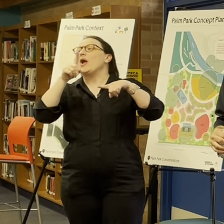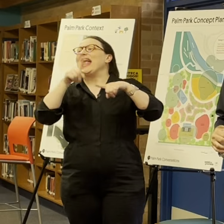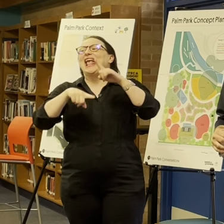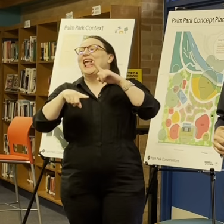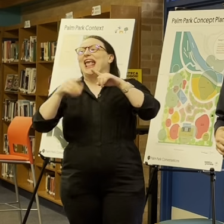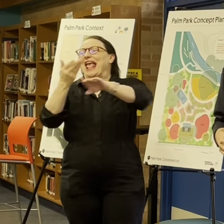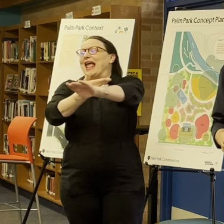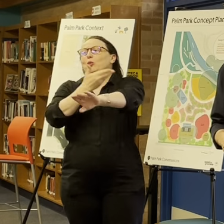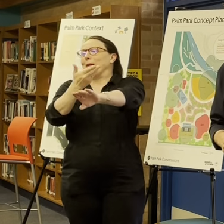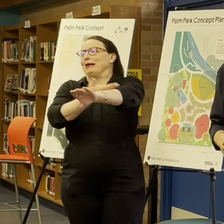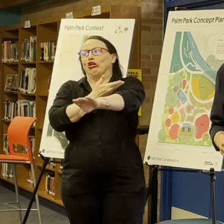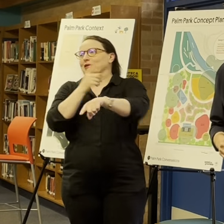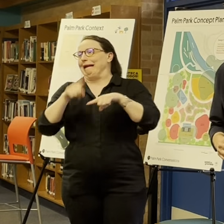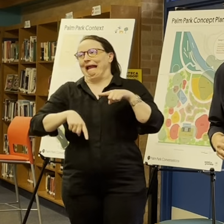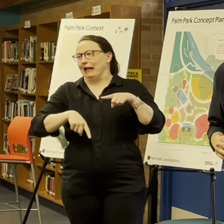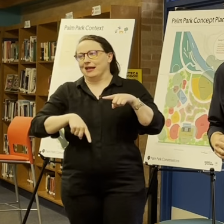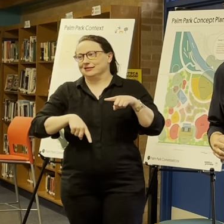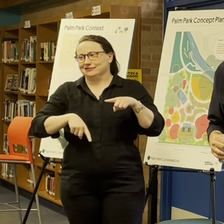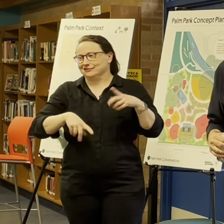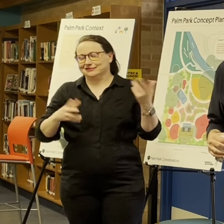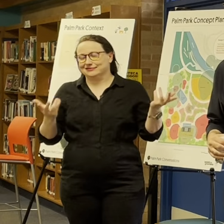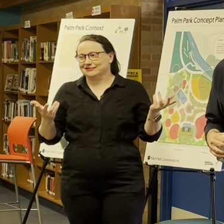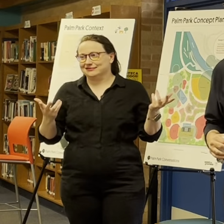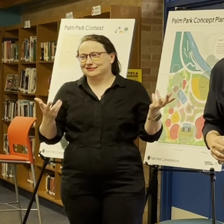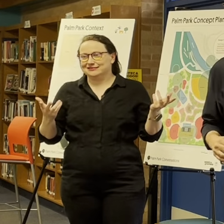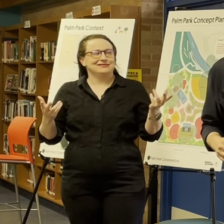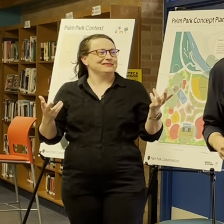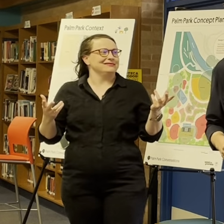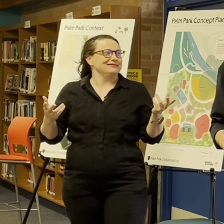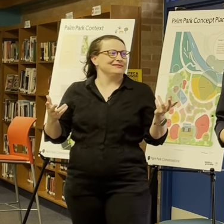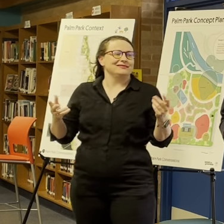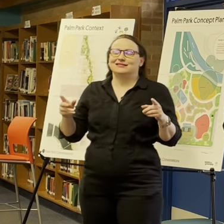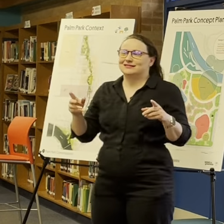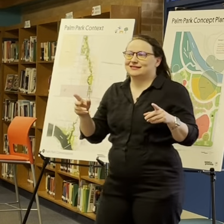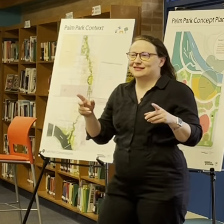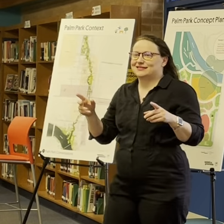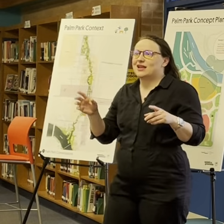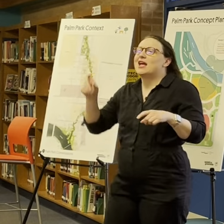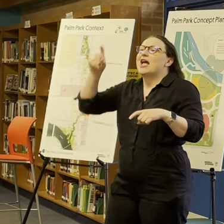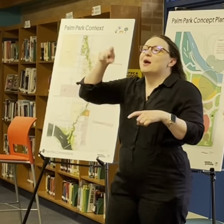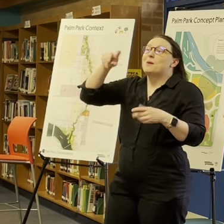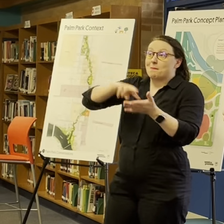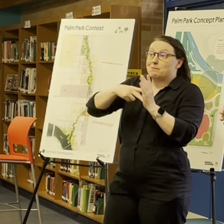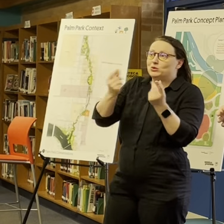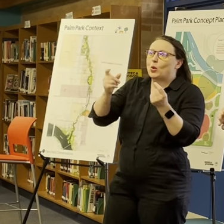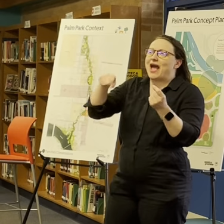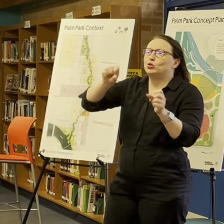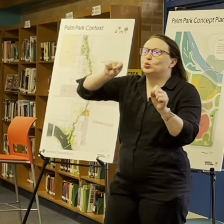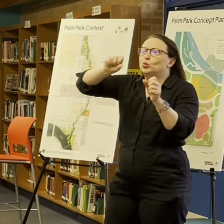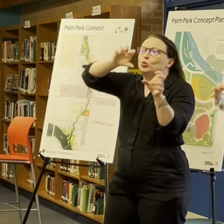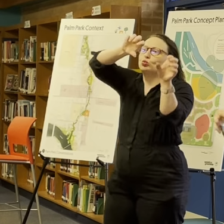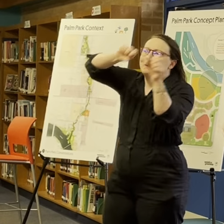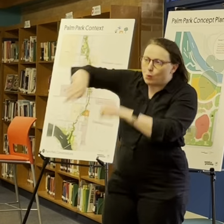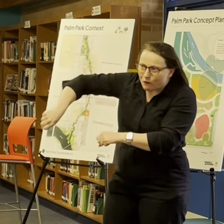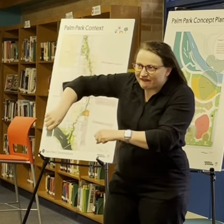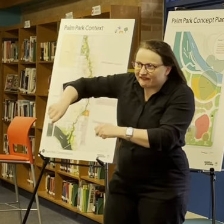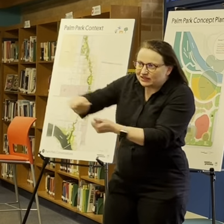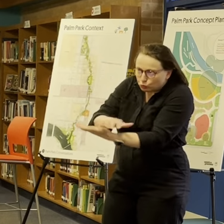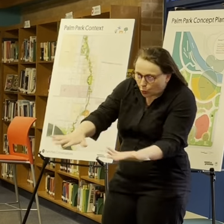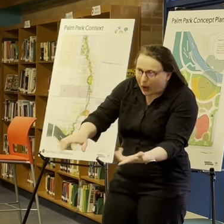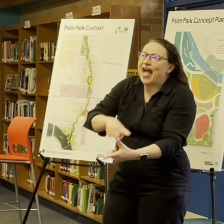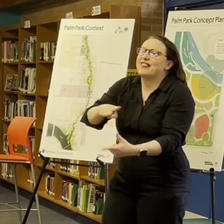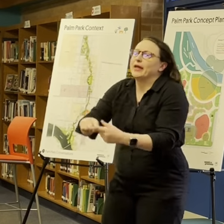roof as it was, or as it would or the more modern version of that, because we'd have to take down a lot of the stone, and we don't want to. We